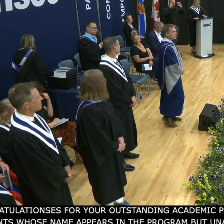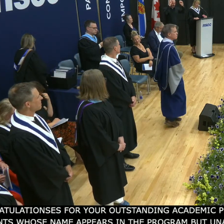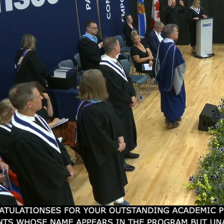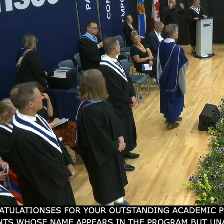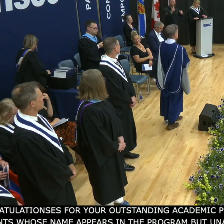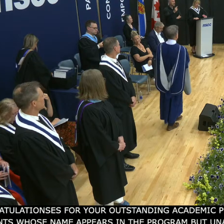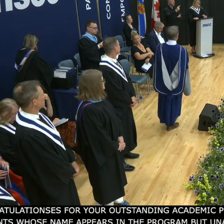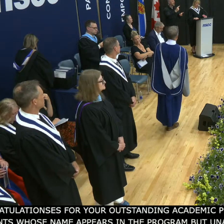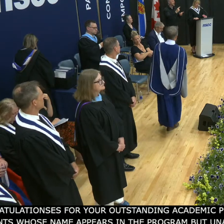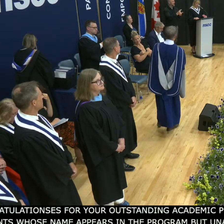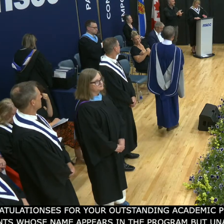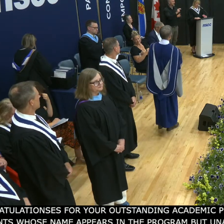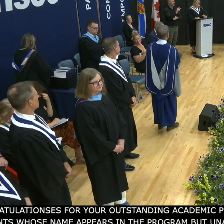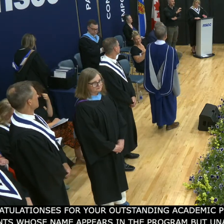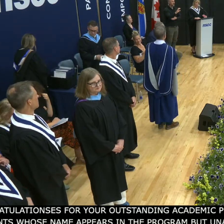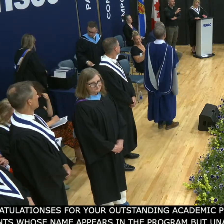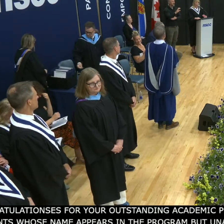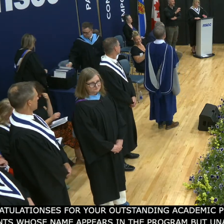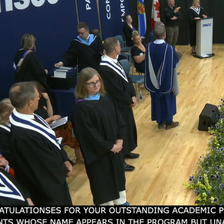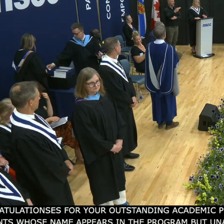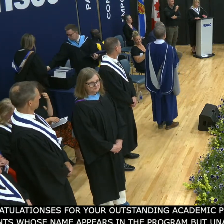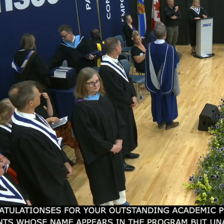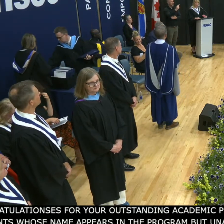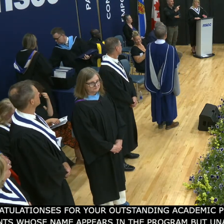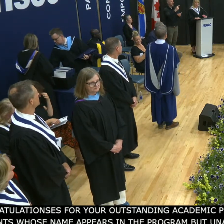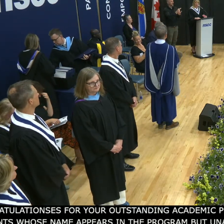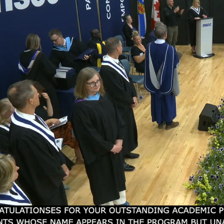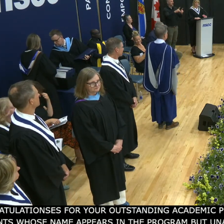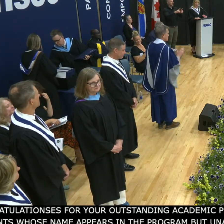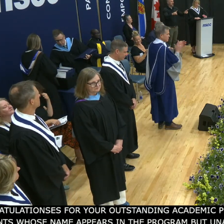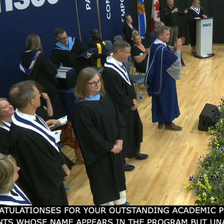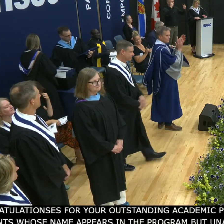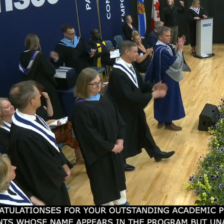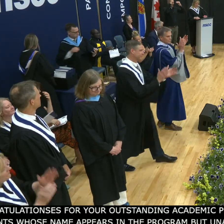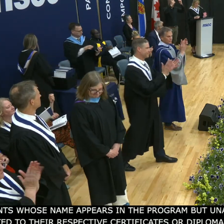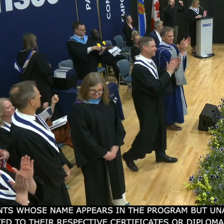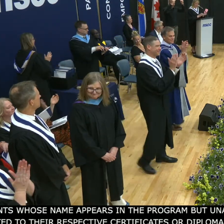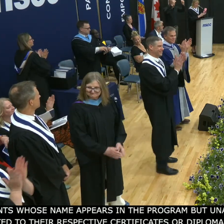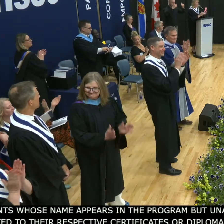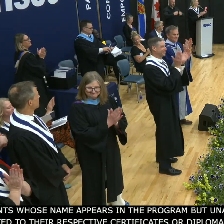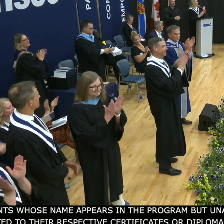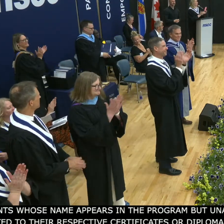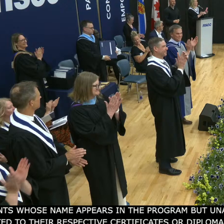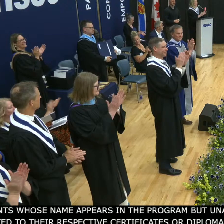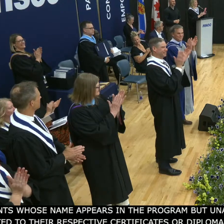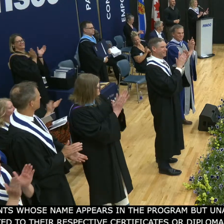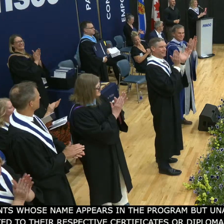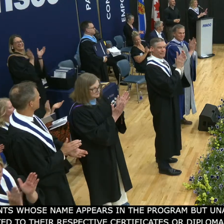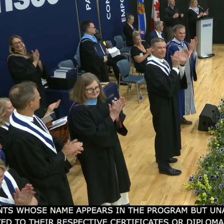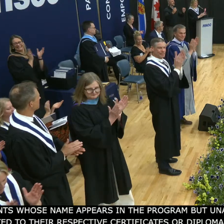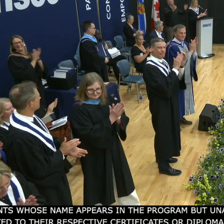the graduates in the Nova Scotia High School Graduation Diploma for Adults.